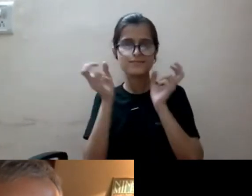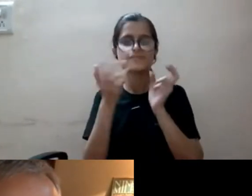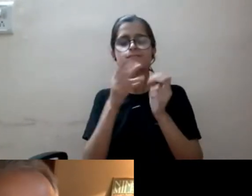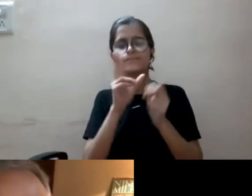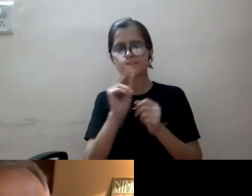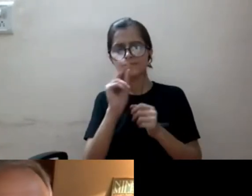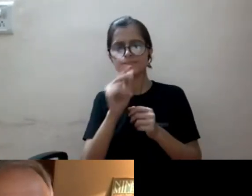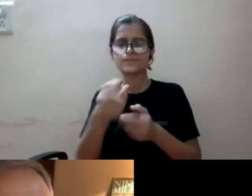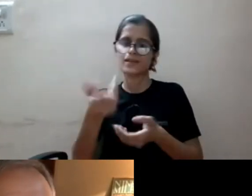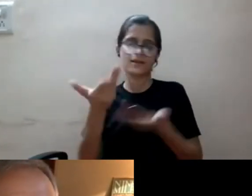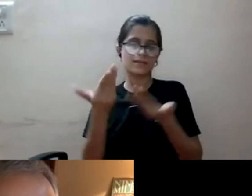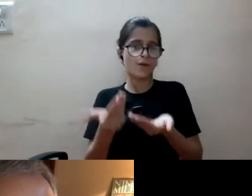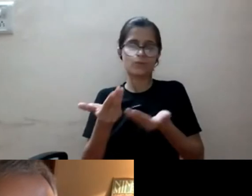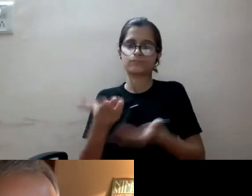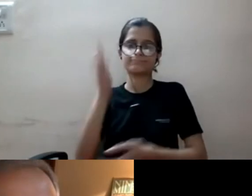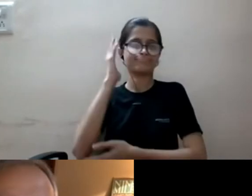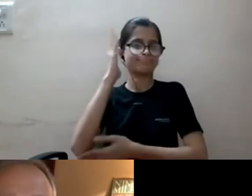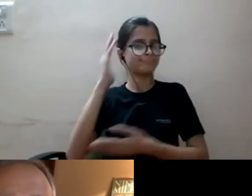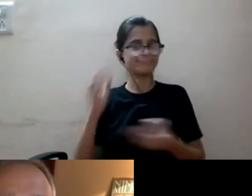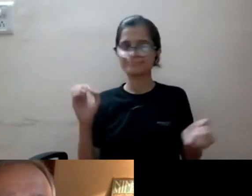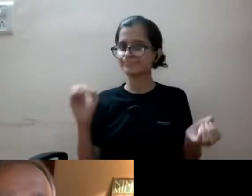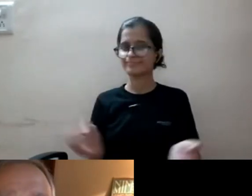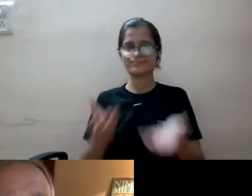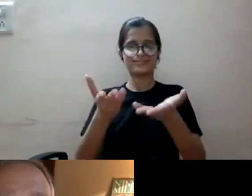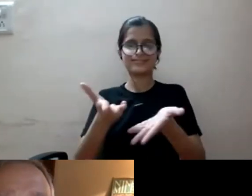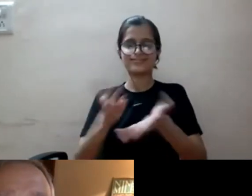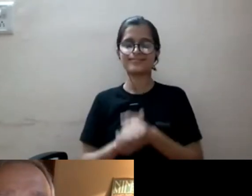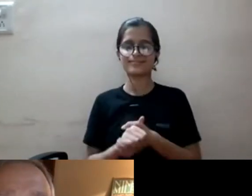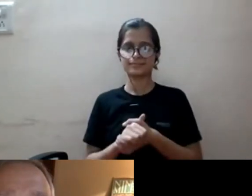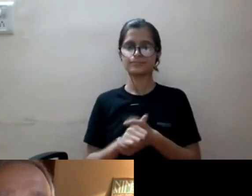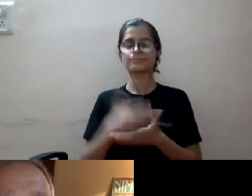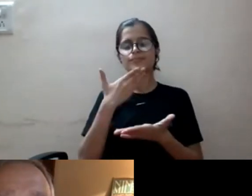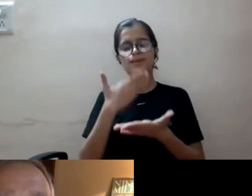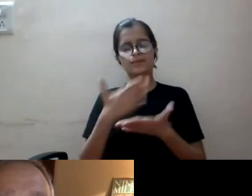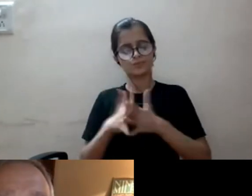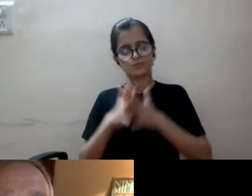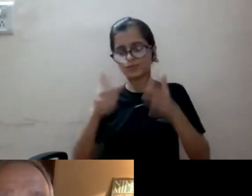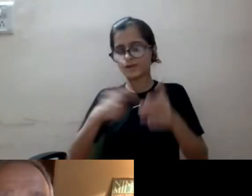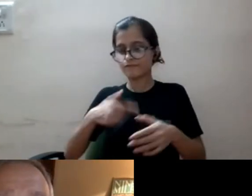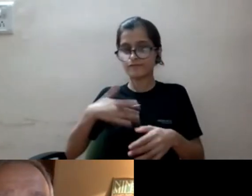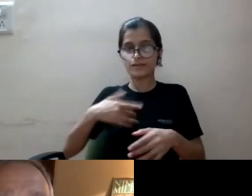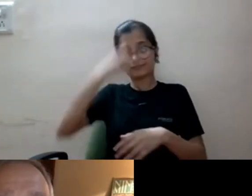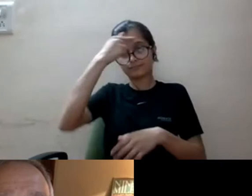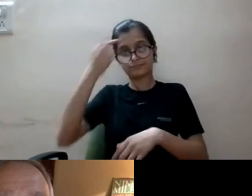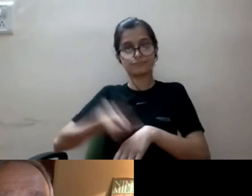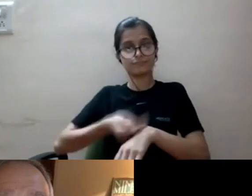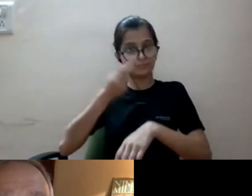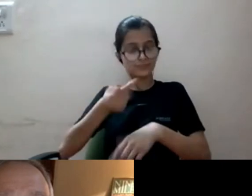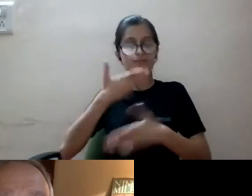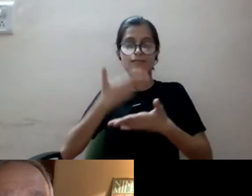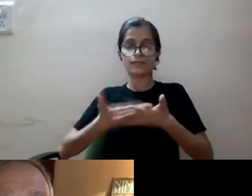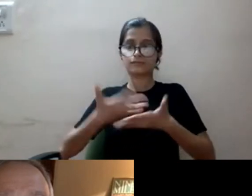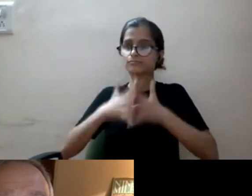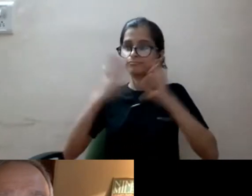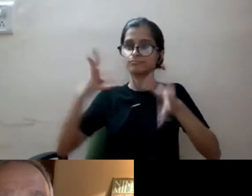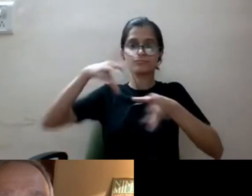it's all yours, sir, now. Stephen. Well, thank you. Thank you very much. I'm privileged to be here. I'm thankful to be